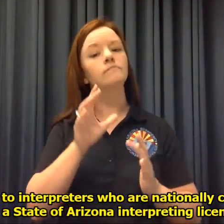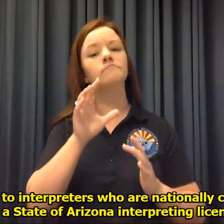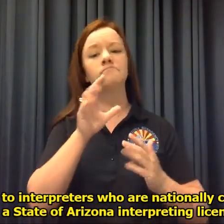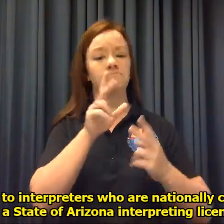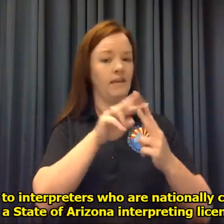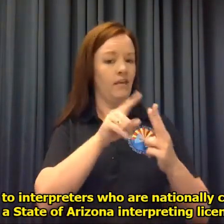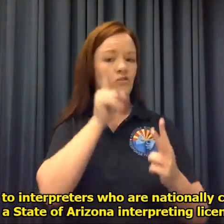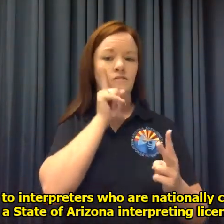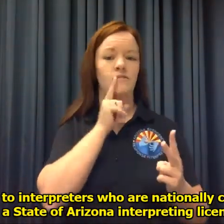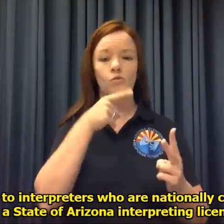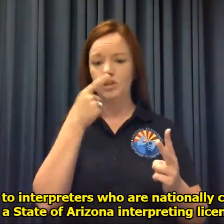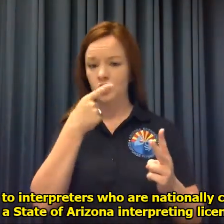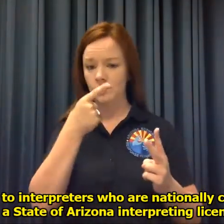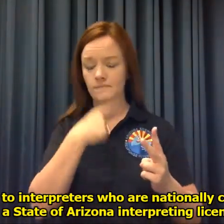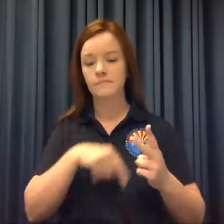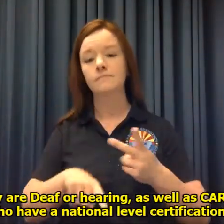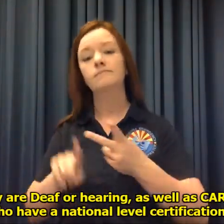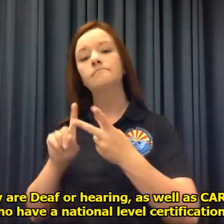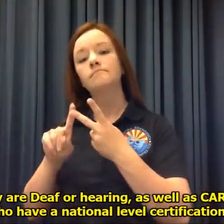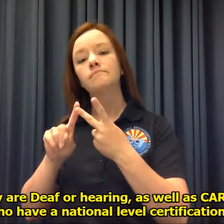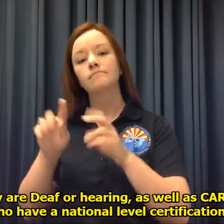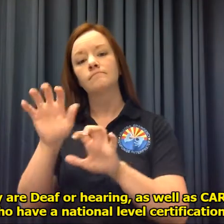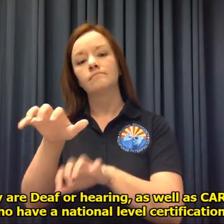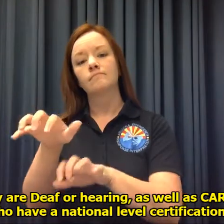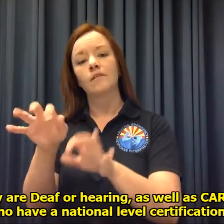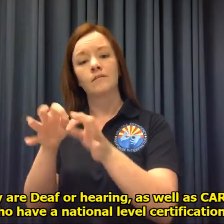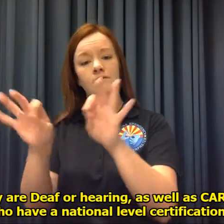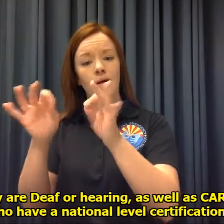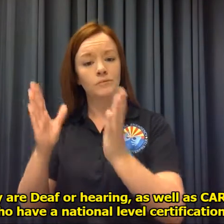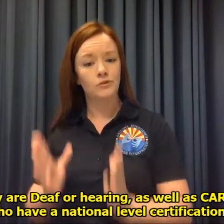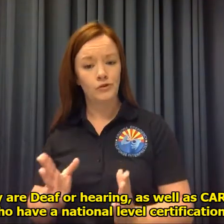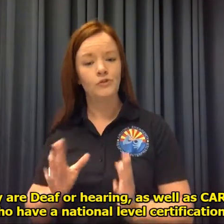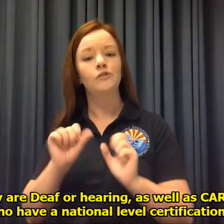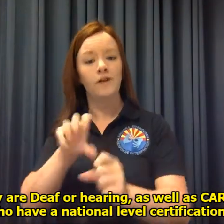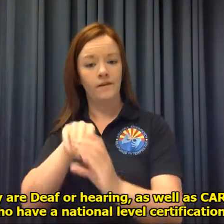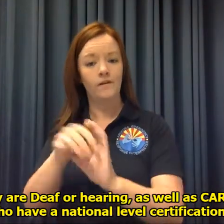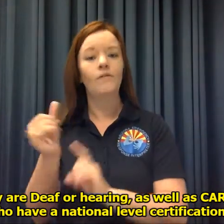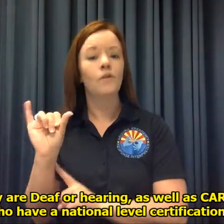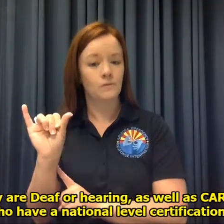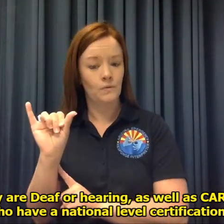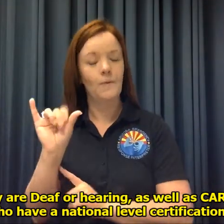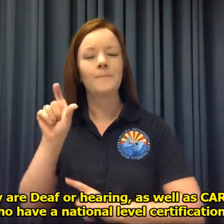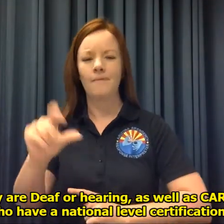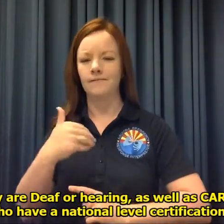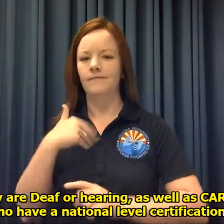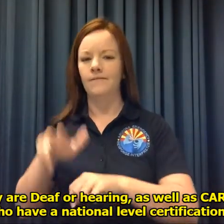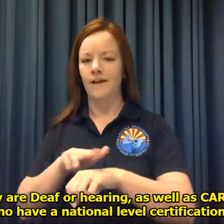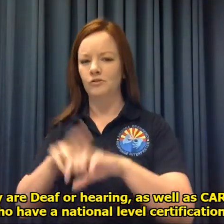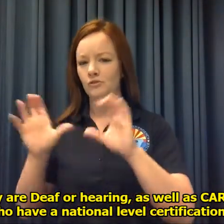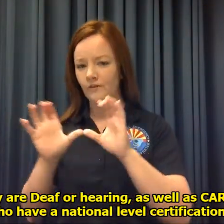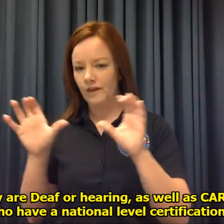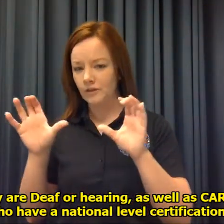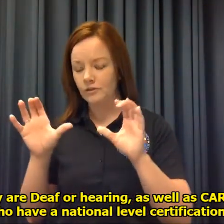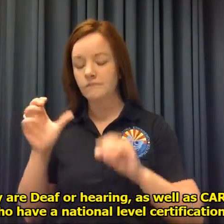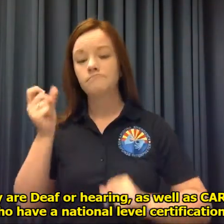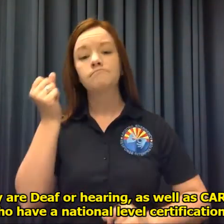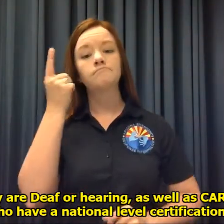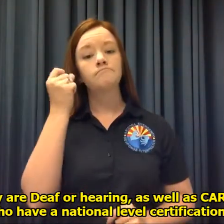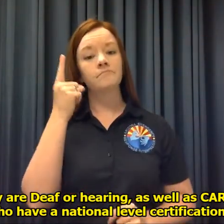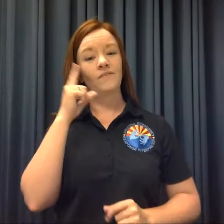hold a state of Arizona interpreting license, whether they are deaf or hearing, as well as CART providers who have a national level certification.